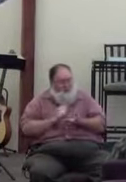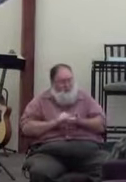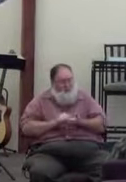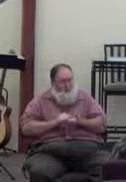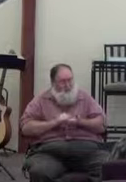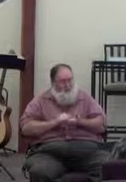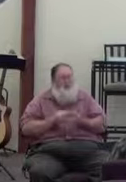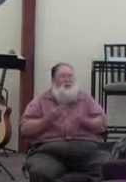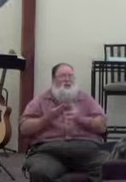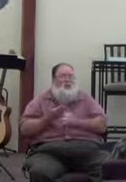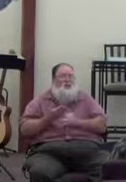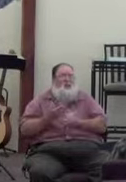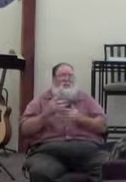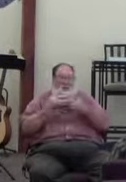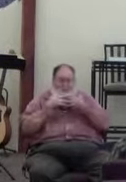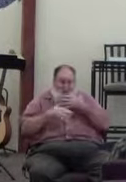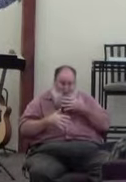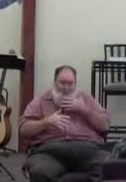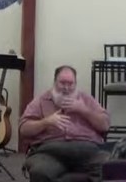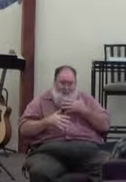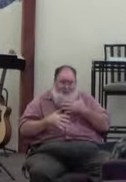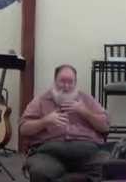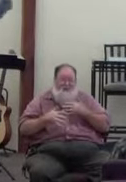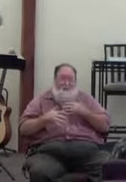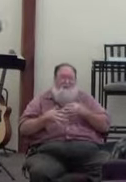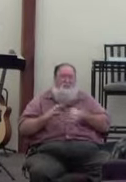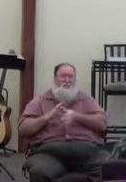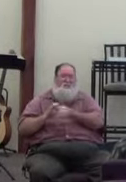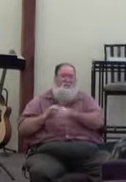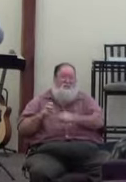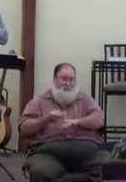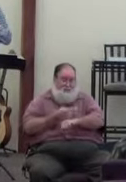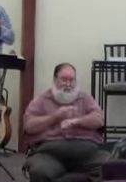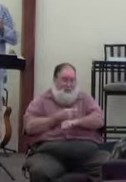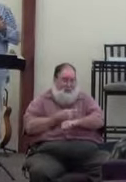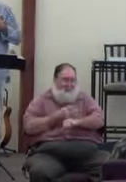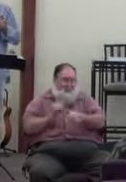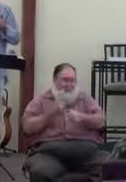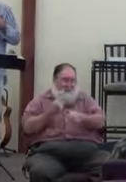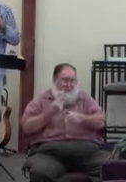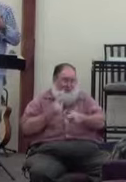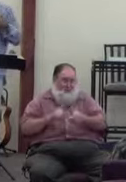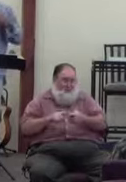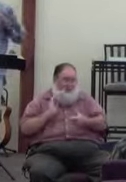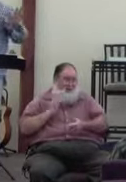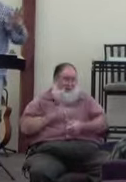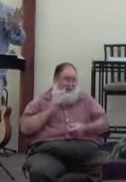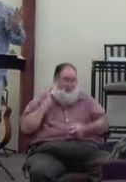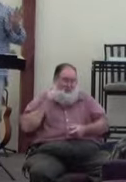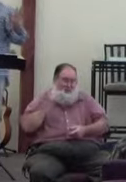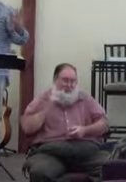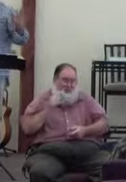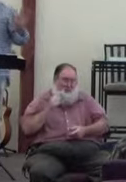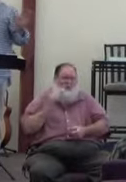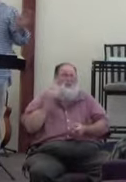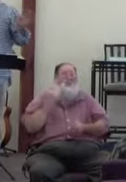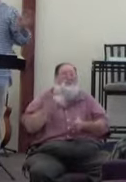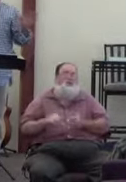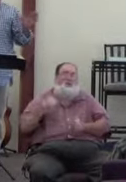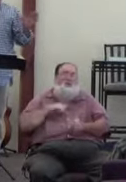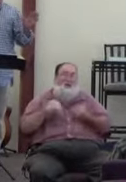the blood of the Lamb first, and then our testimony. Every one of us have a